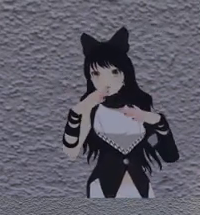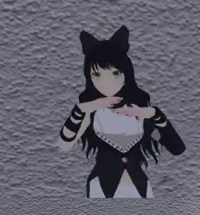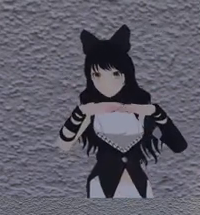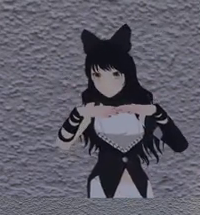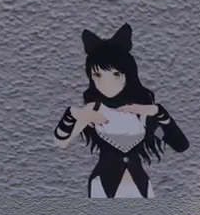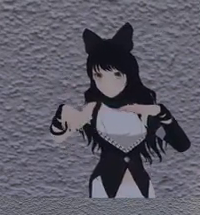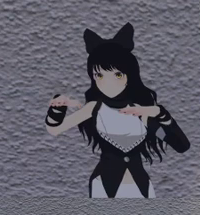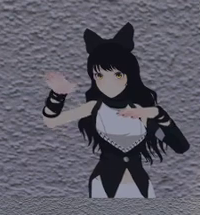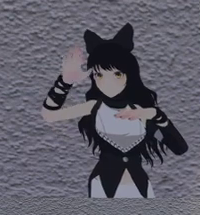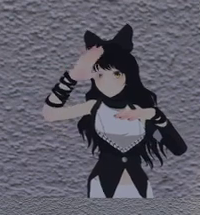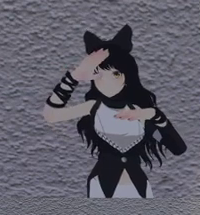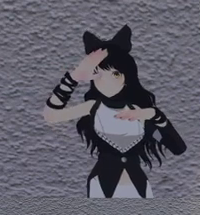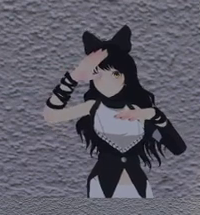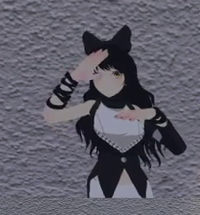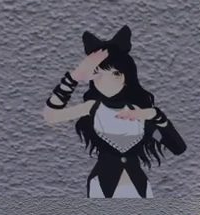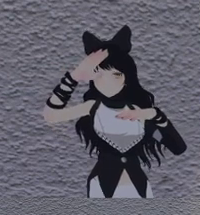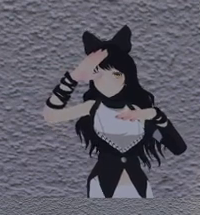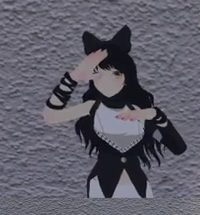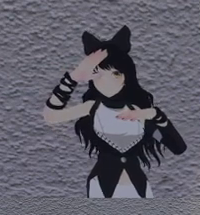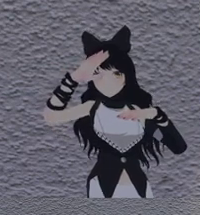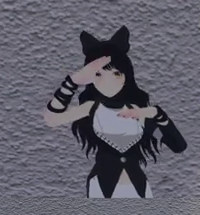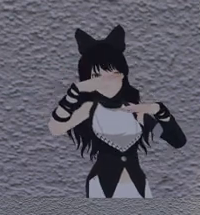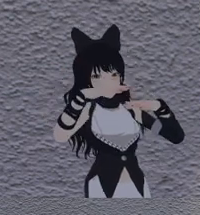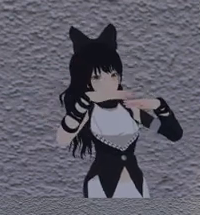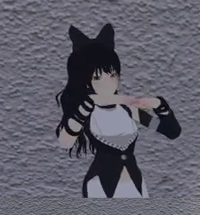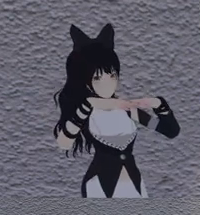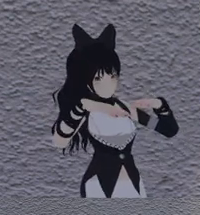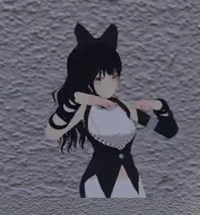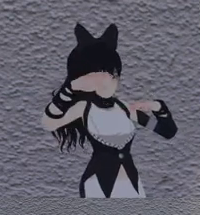Okay. Now what's this sign? Above.